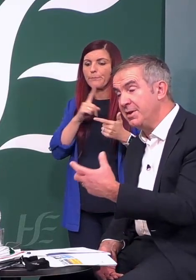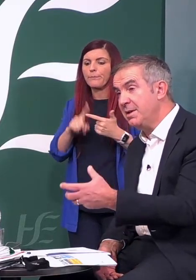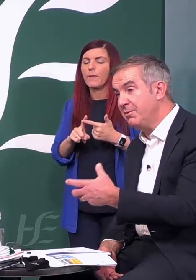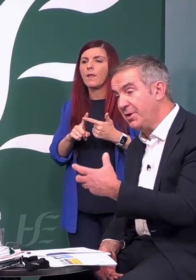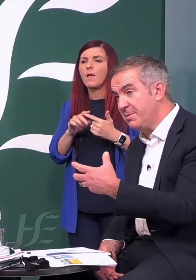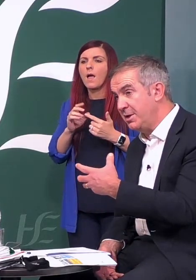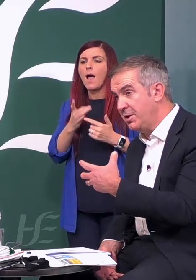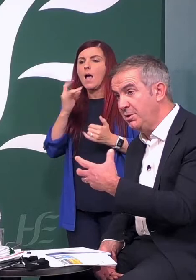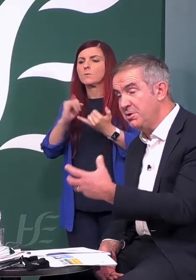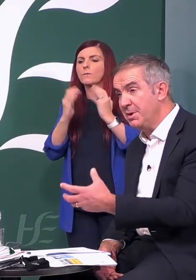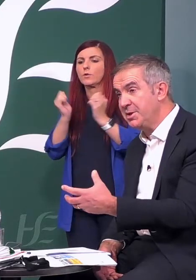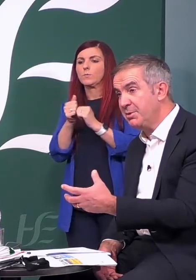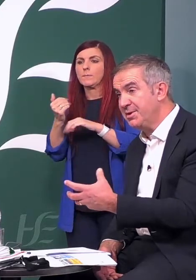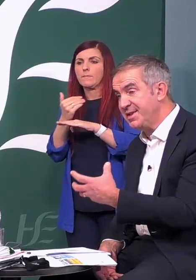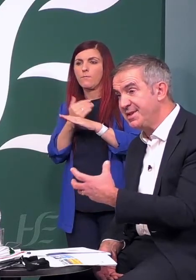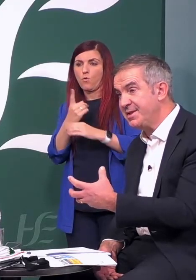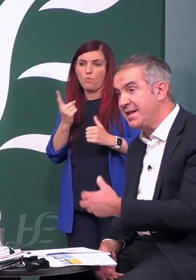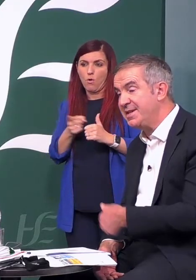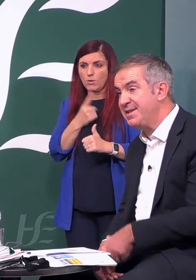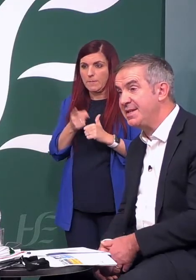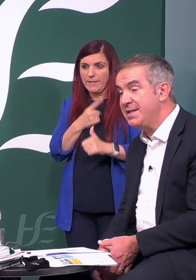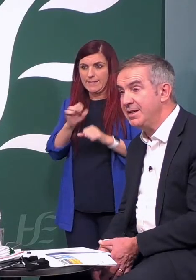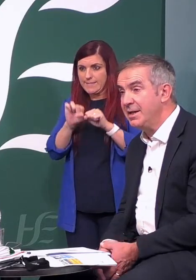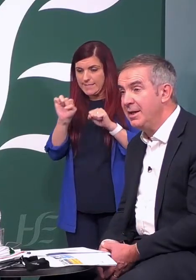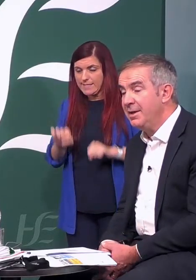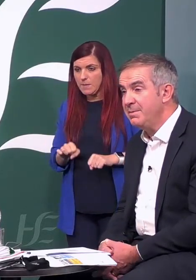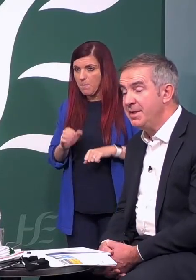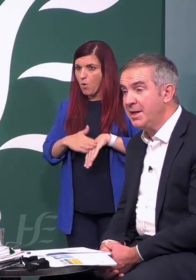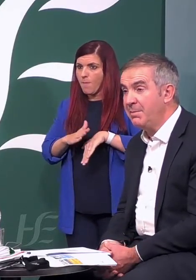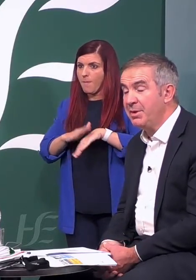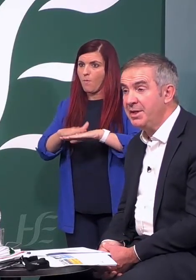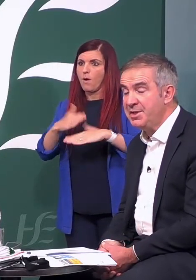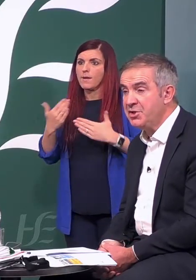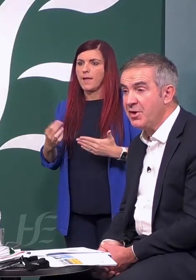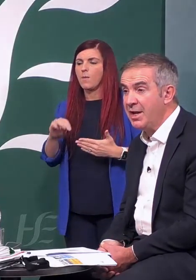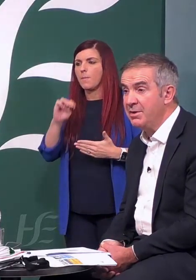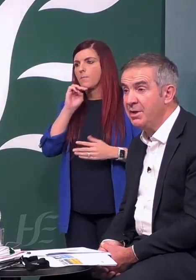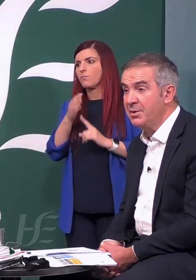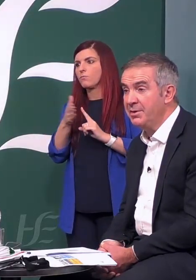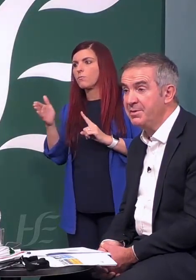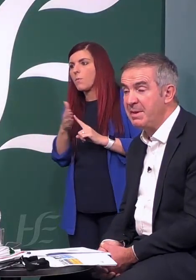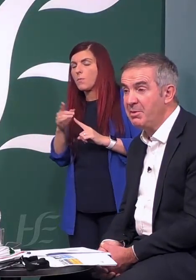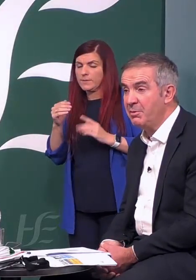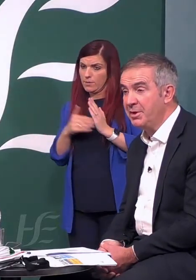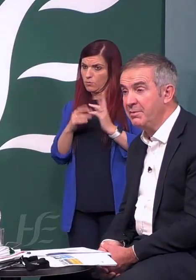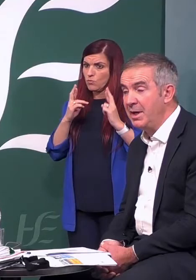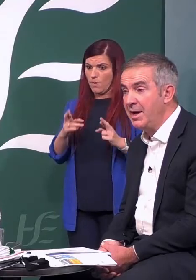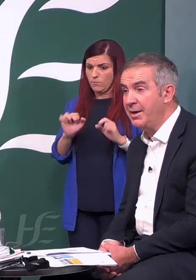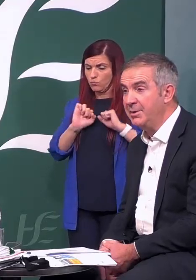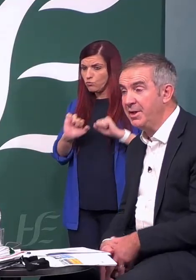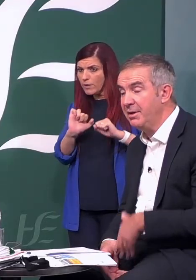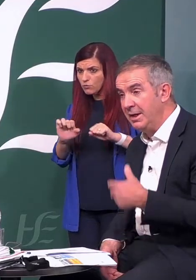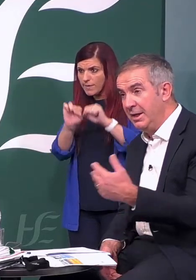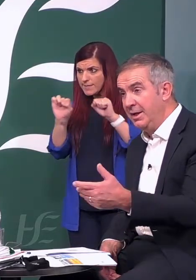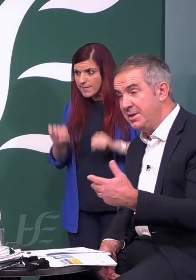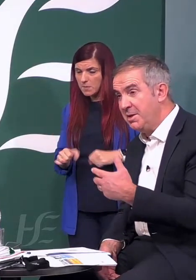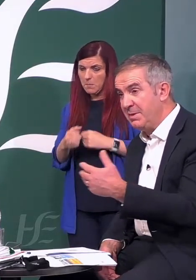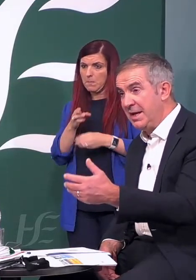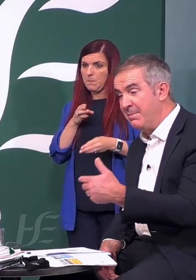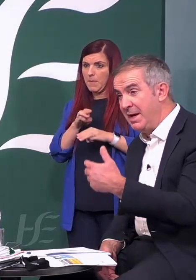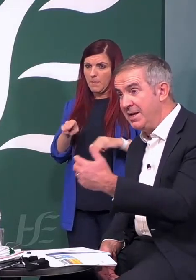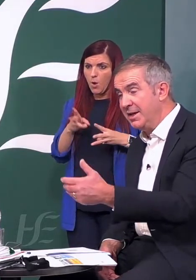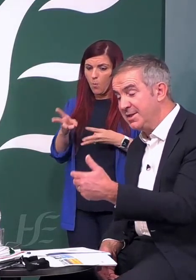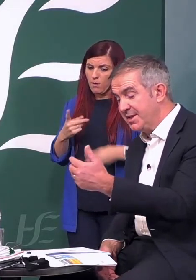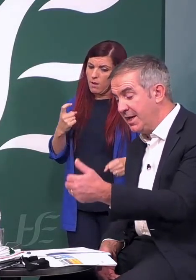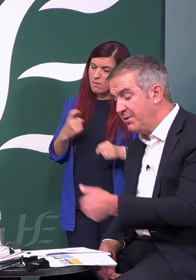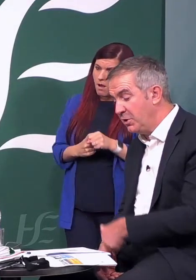automated, the team have automated a huge amount of the processes. So that is assisting to mitigate. But it is a strain. There's people are working really hard out there to keep